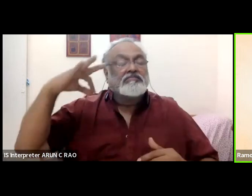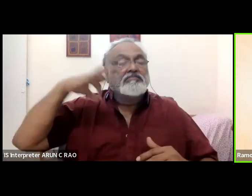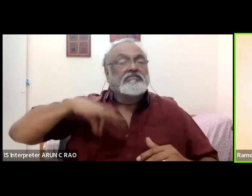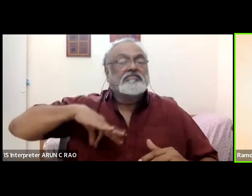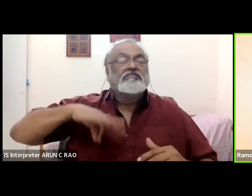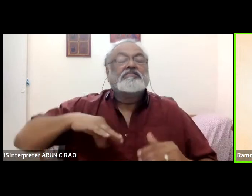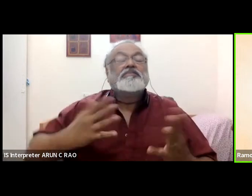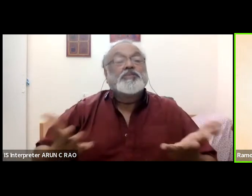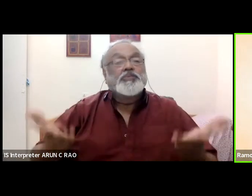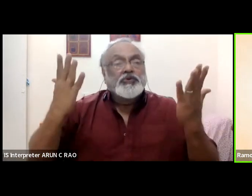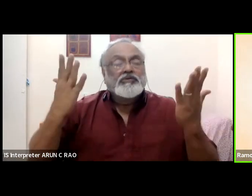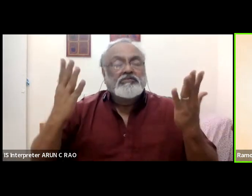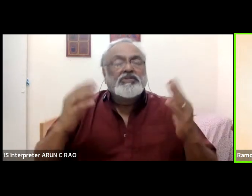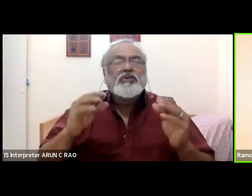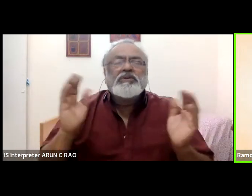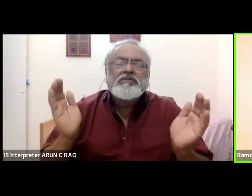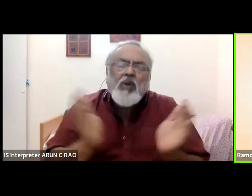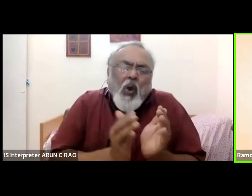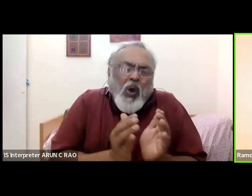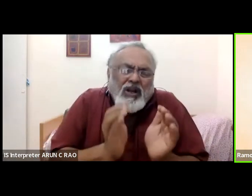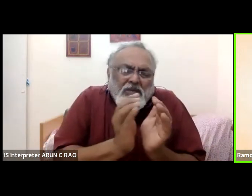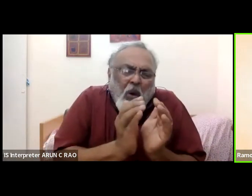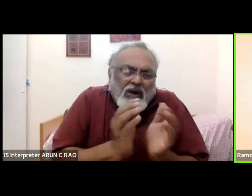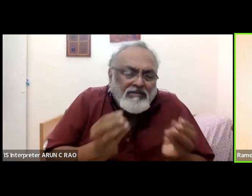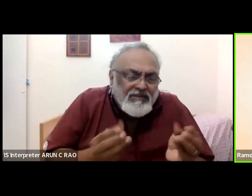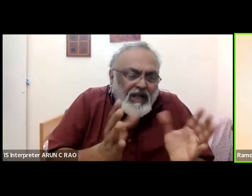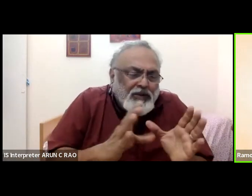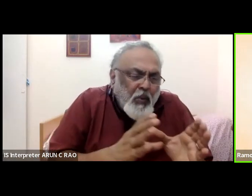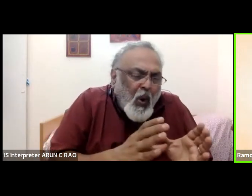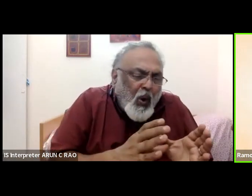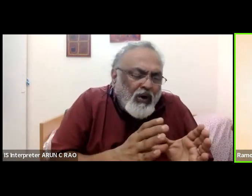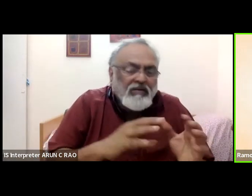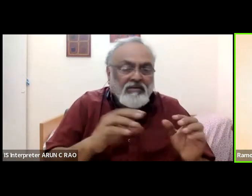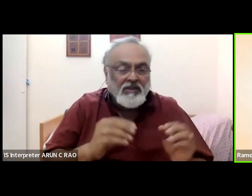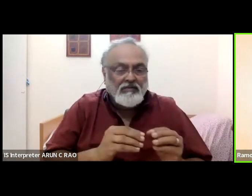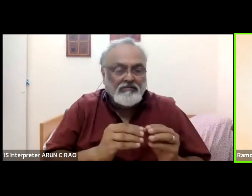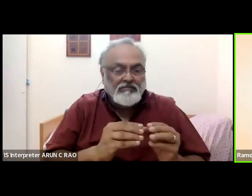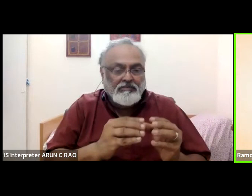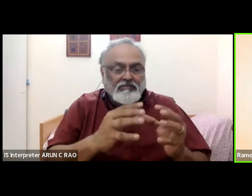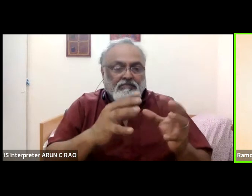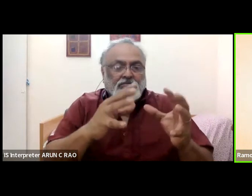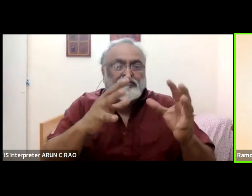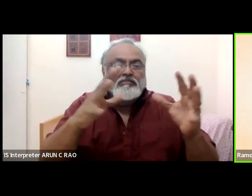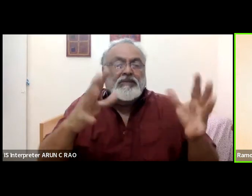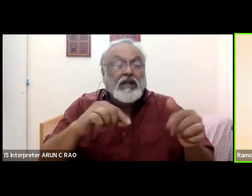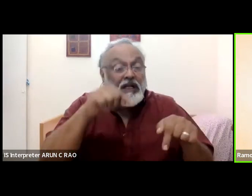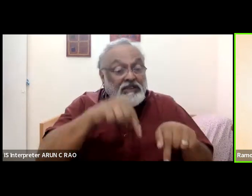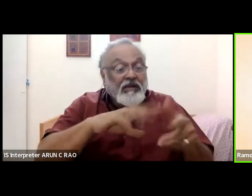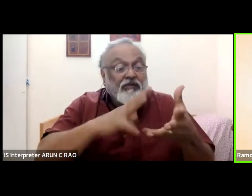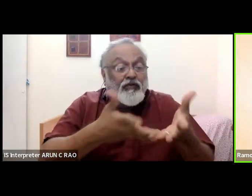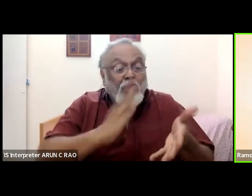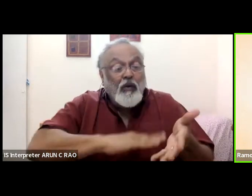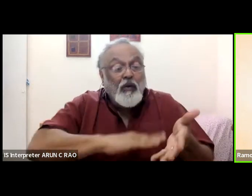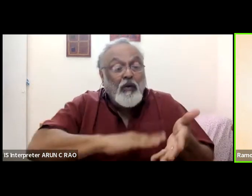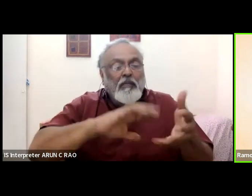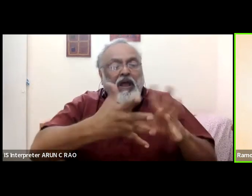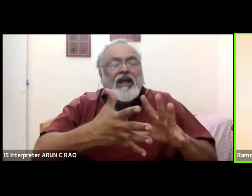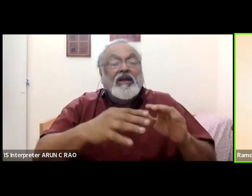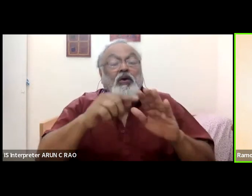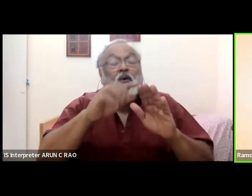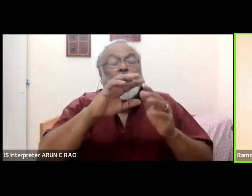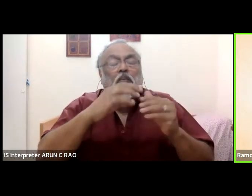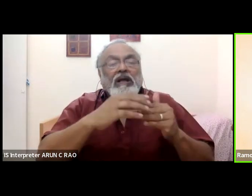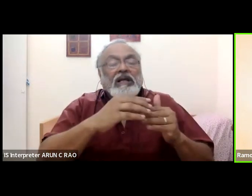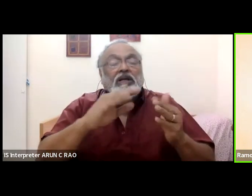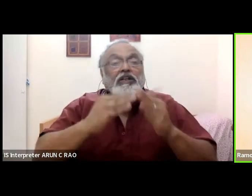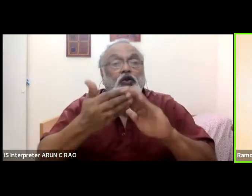it to ensure that it actually built standards, which are the inclusive cities guidelines, and you helped us also